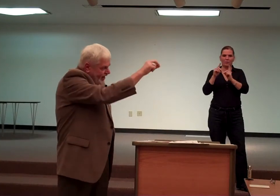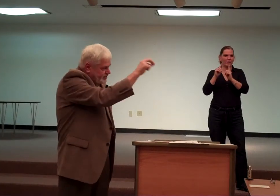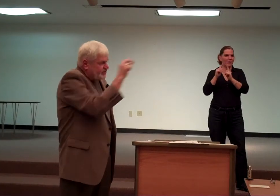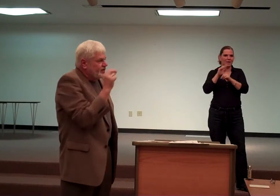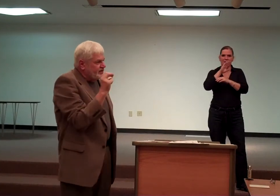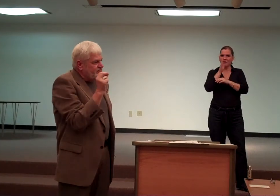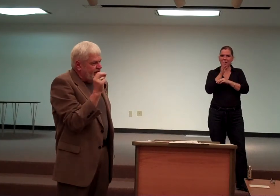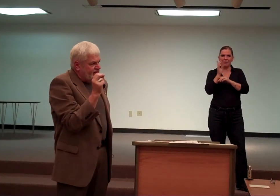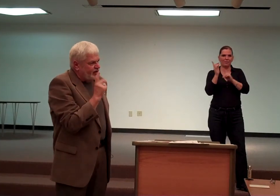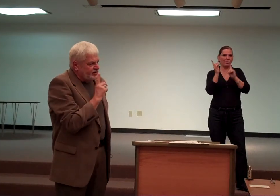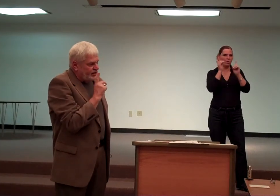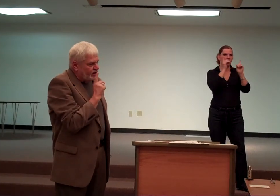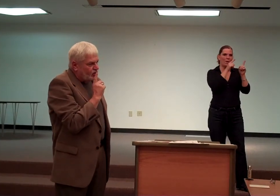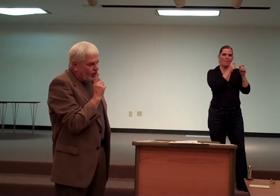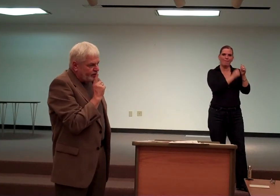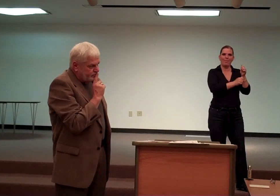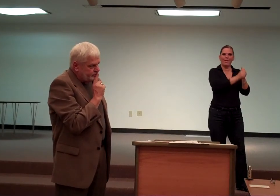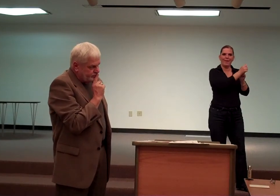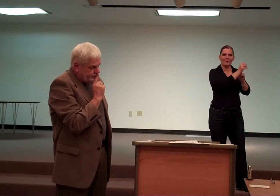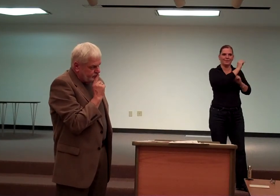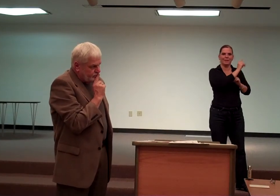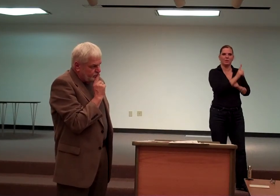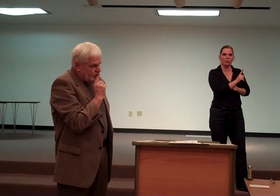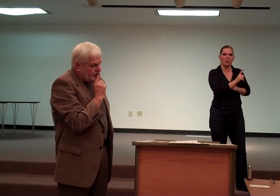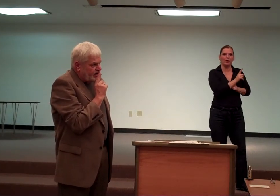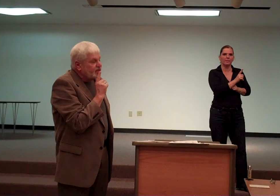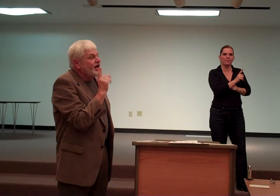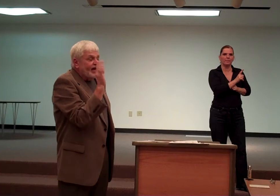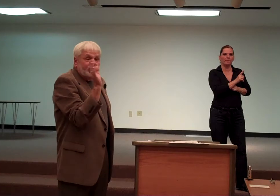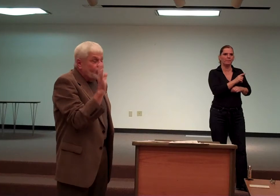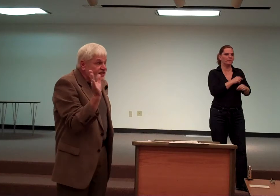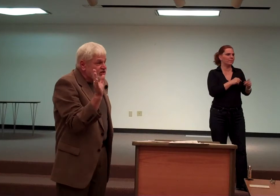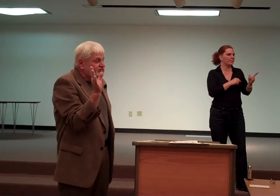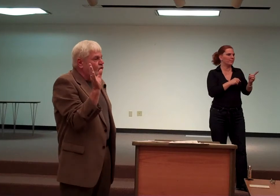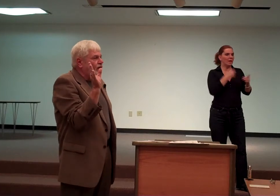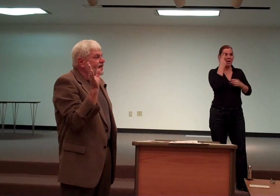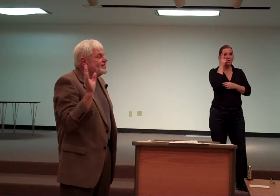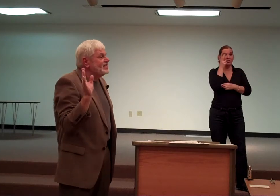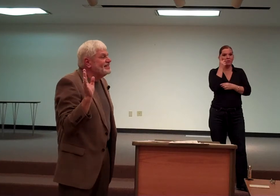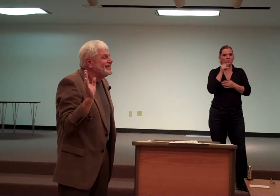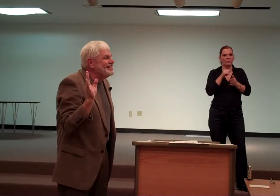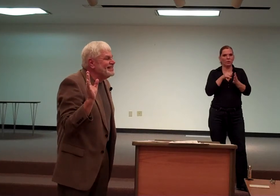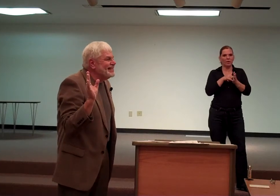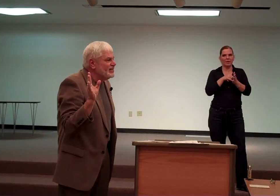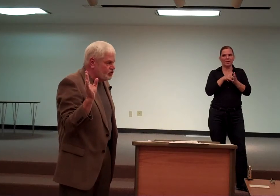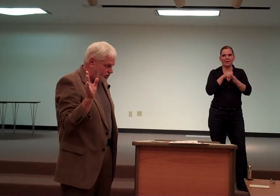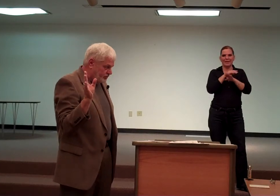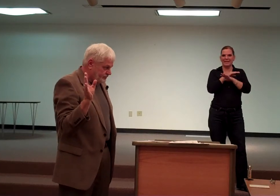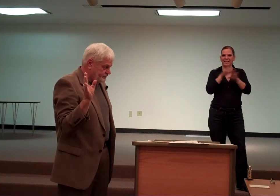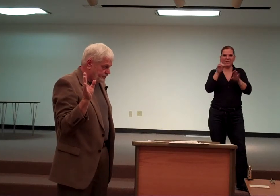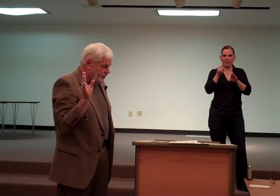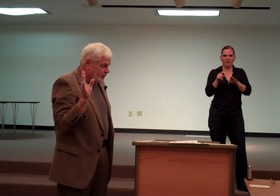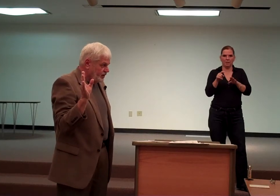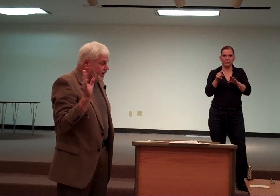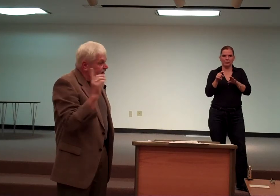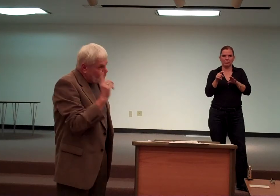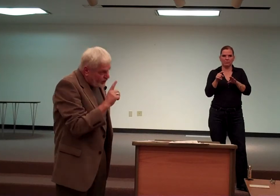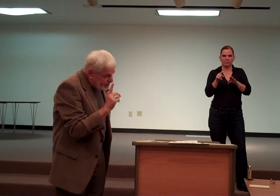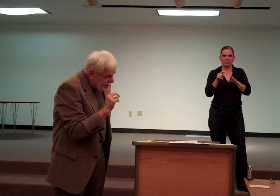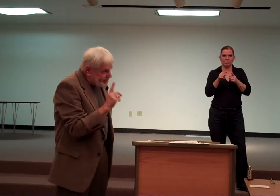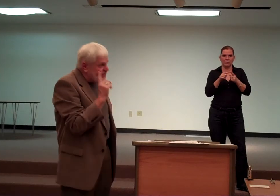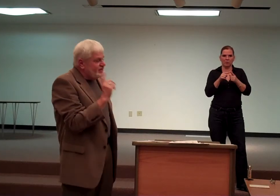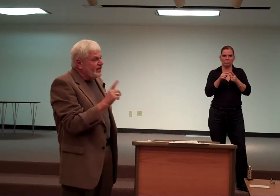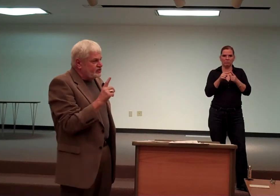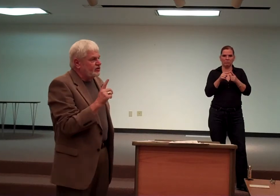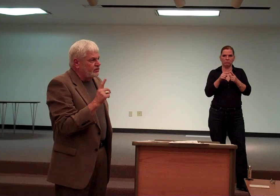farther west than Vandalia, Illinois. Okay? And the reason for it is that it didn't need to. And